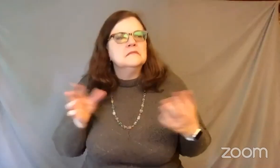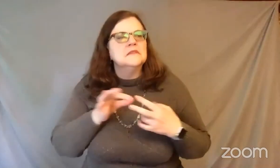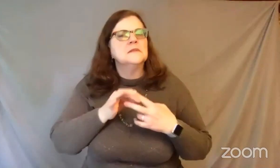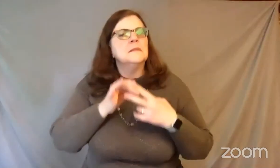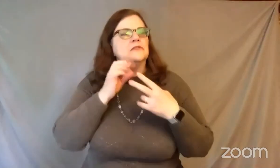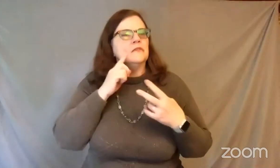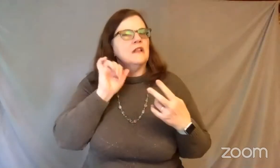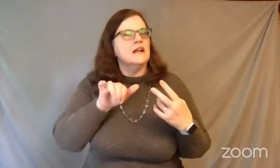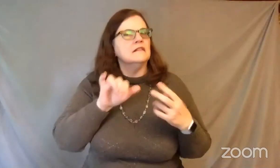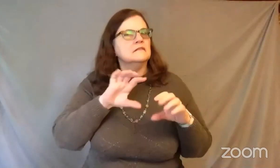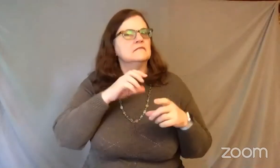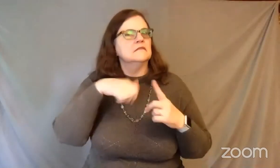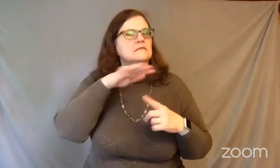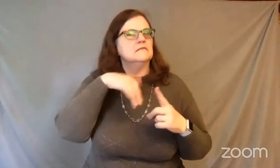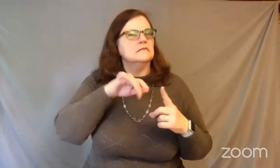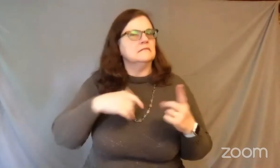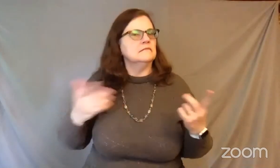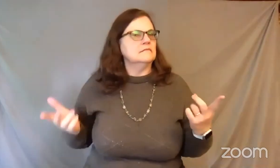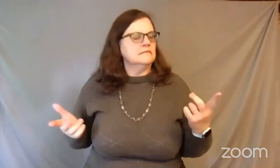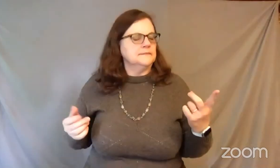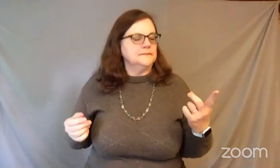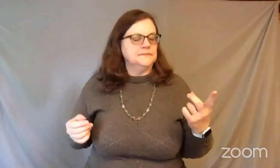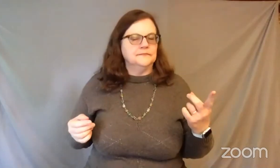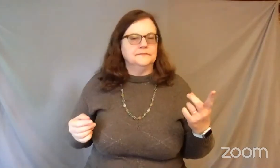who's bilingual in 2 spoken languages?